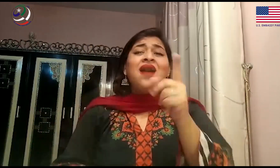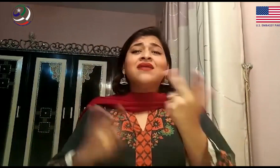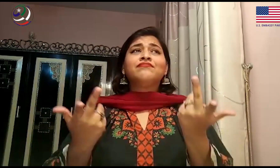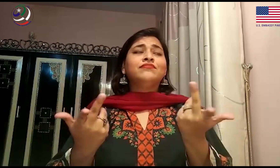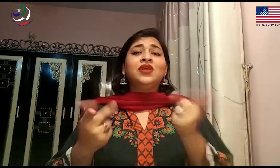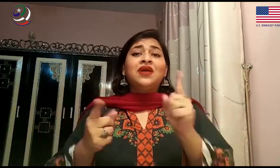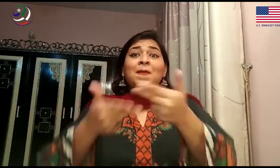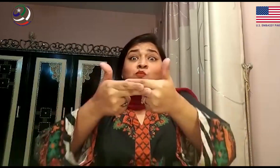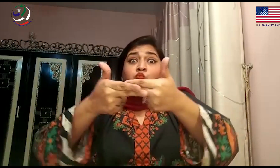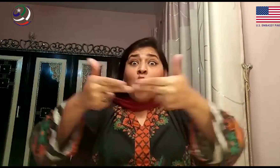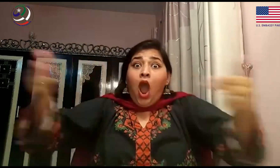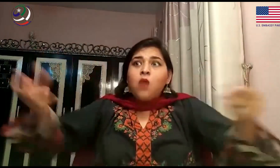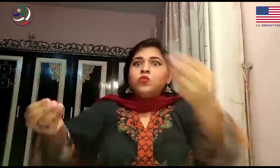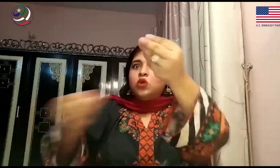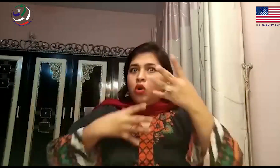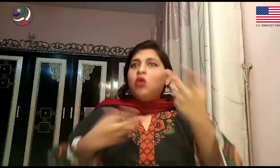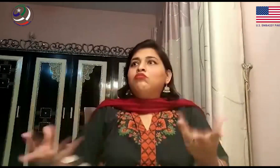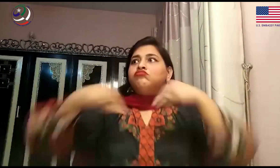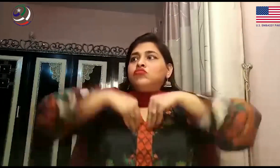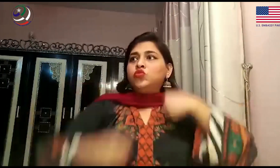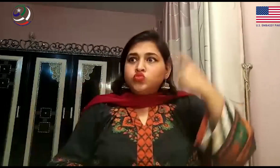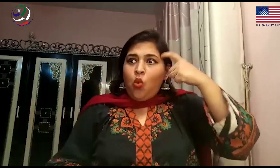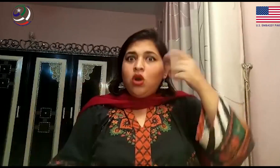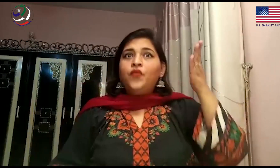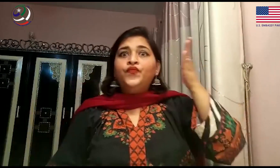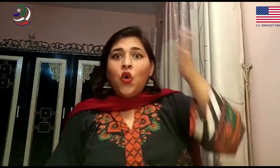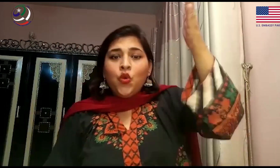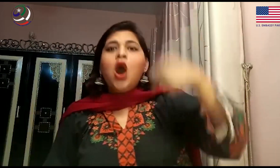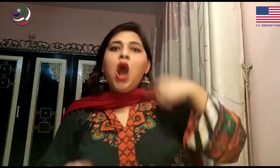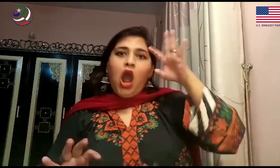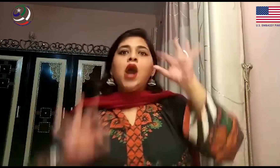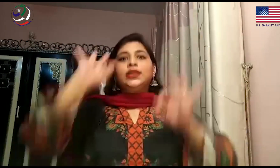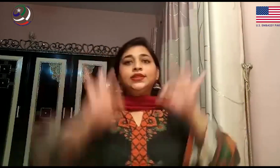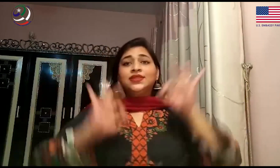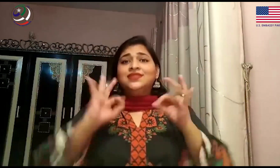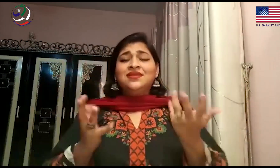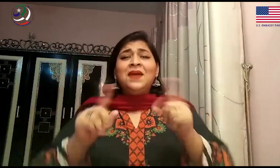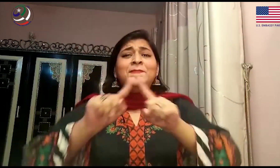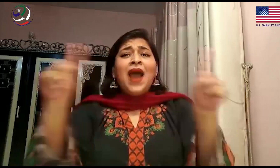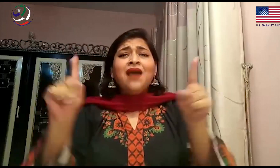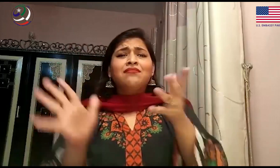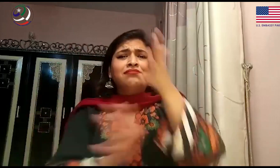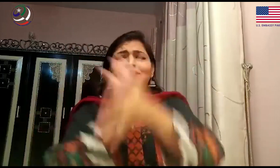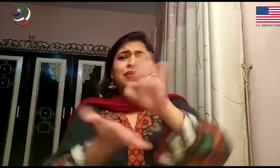So, if someone tells me in detail what's going on, I would understand what's wrong with me, and then I'll take